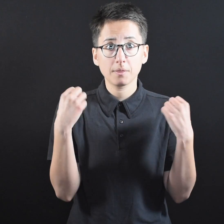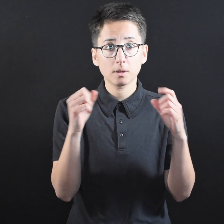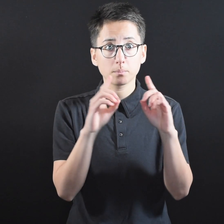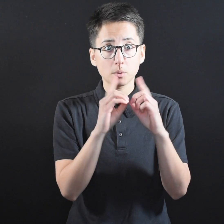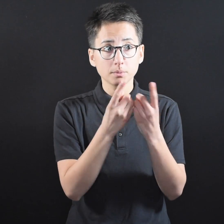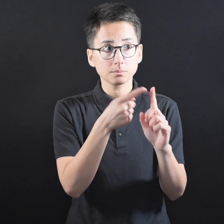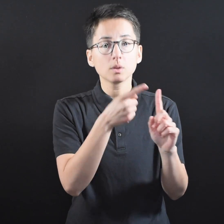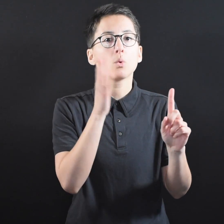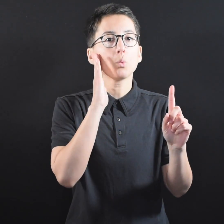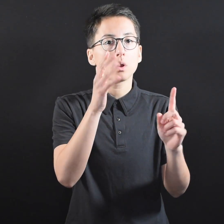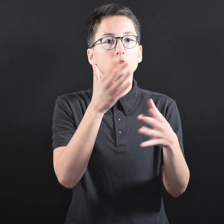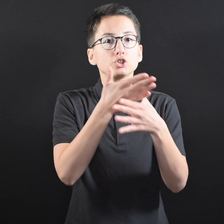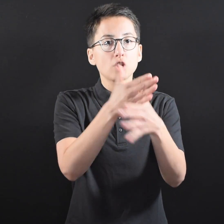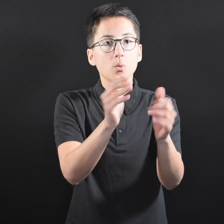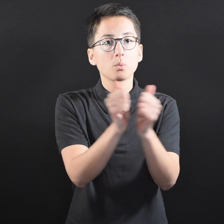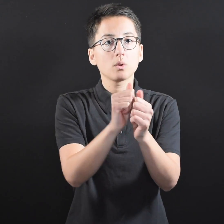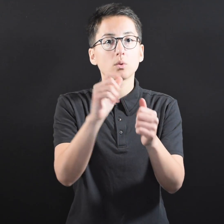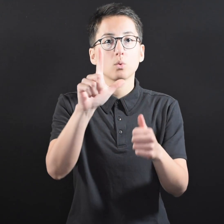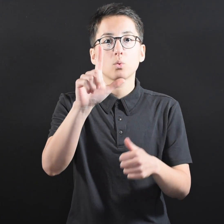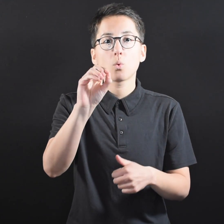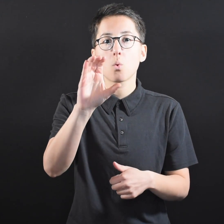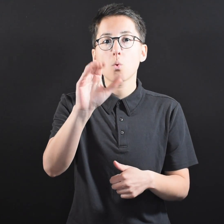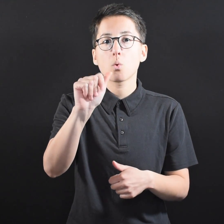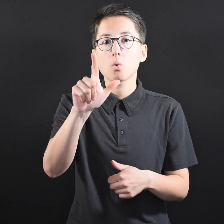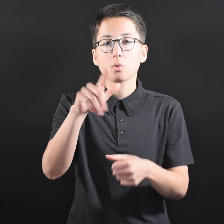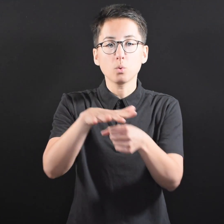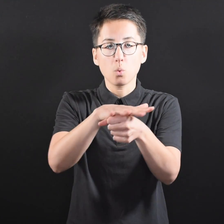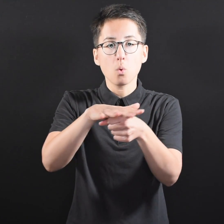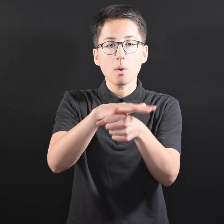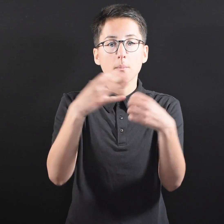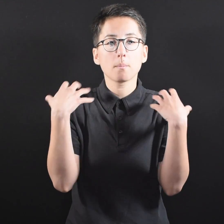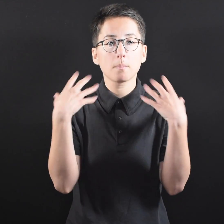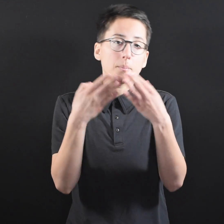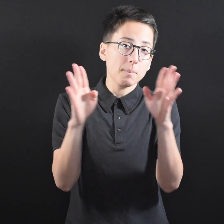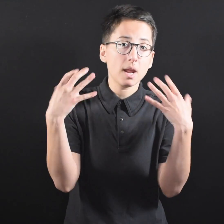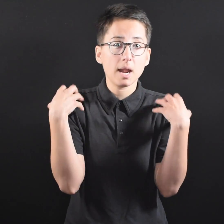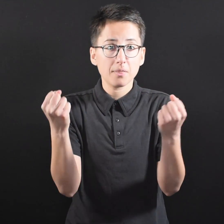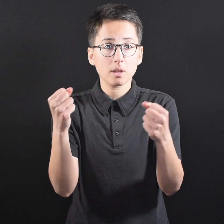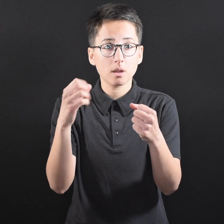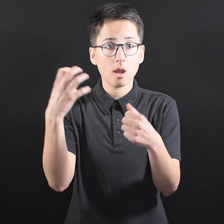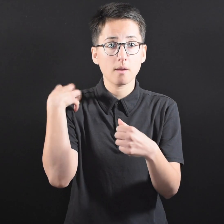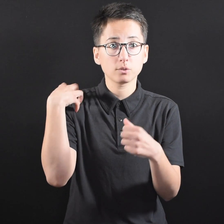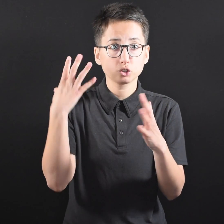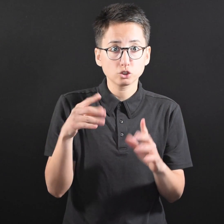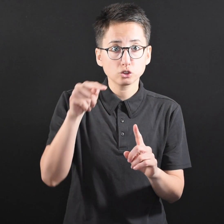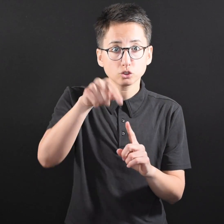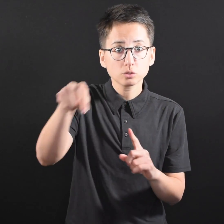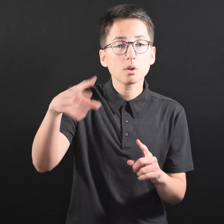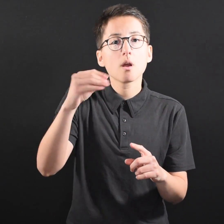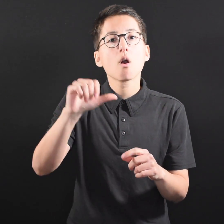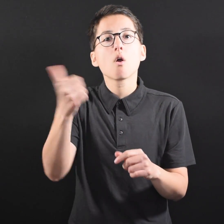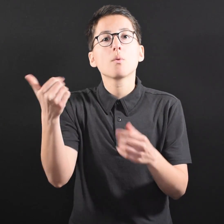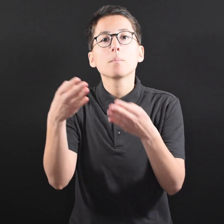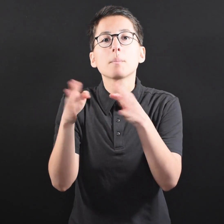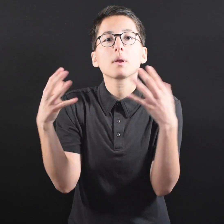health department is shared with local public health officials and other public health staff working